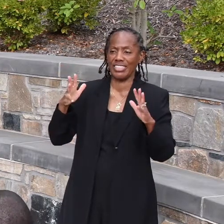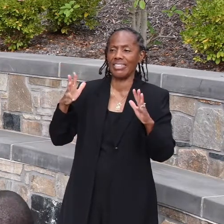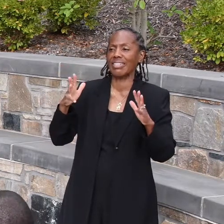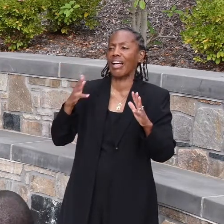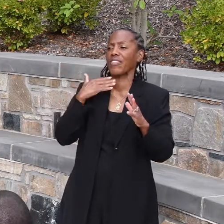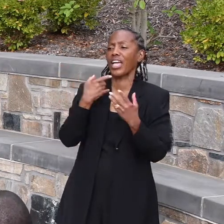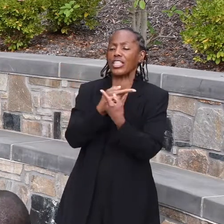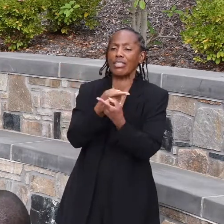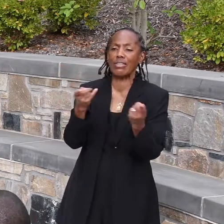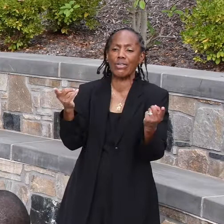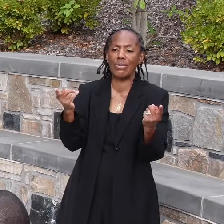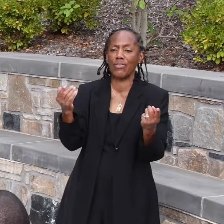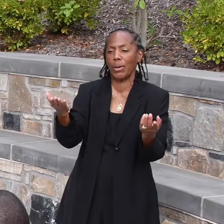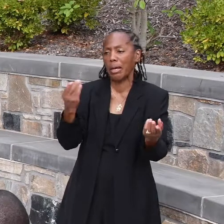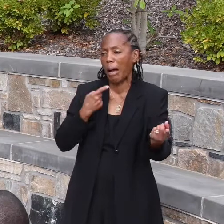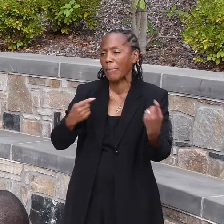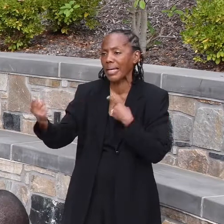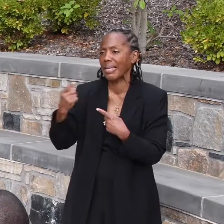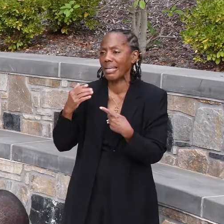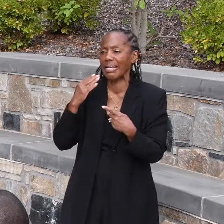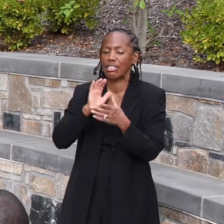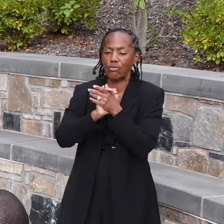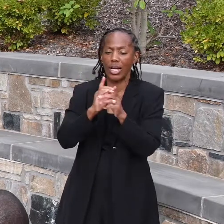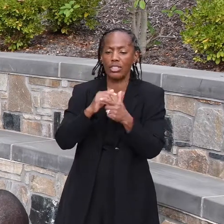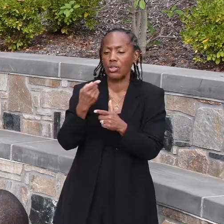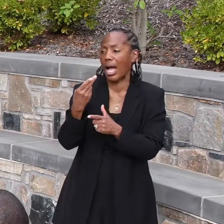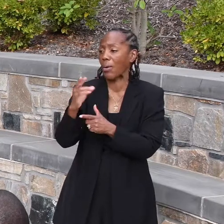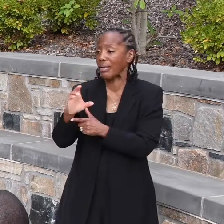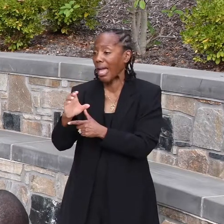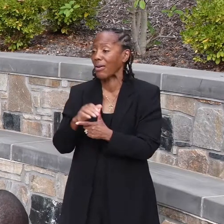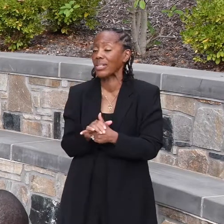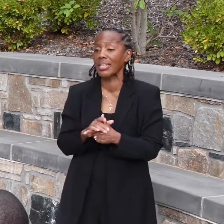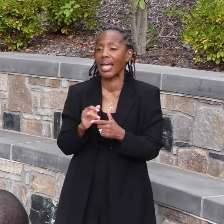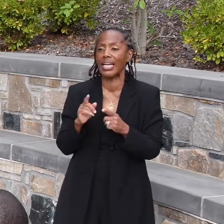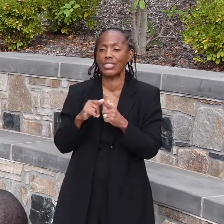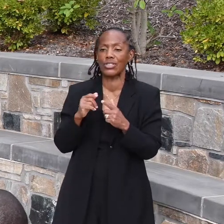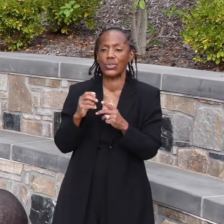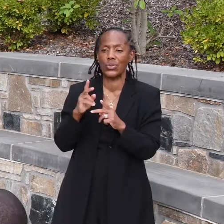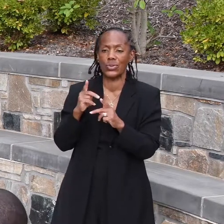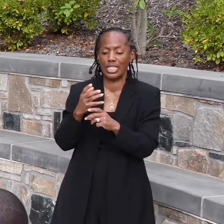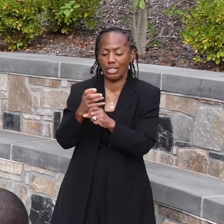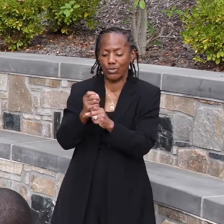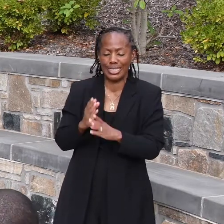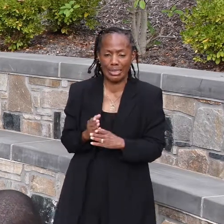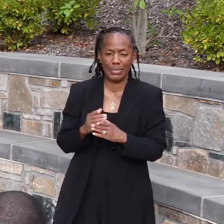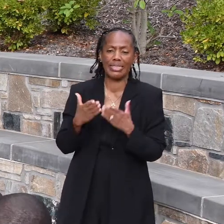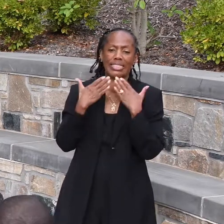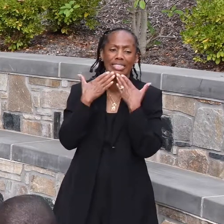everyone for coming out. Congratulations to Howard County and to the recipients.